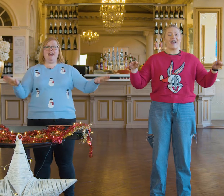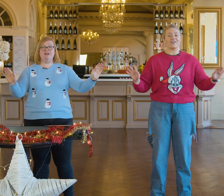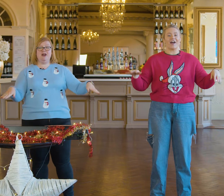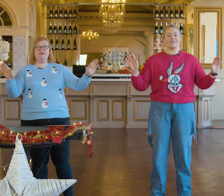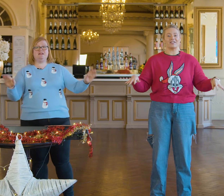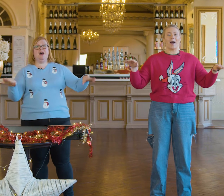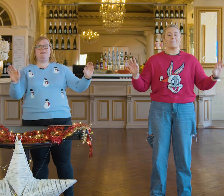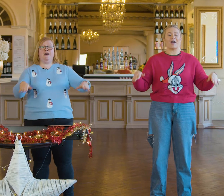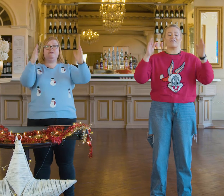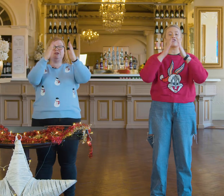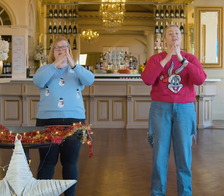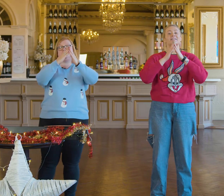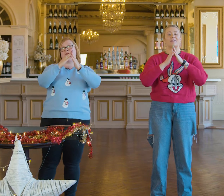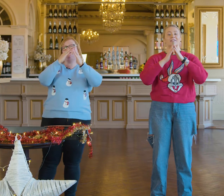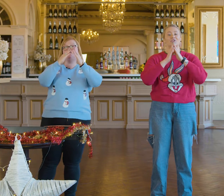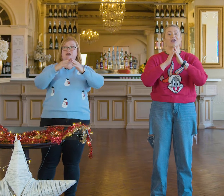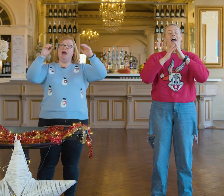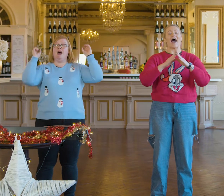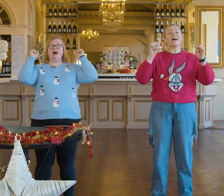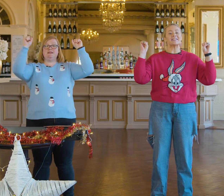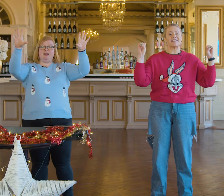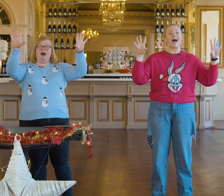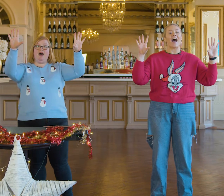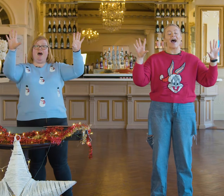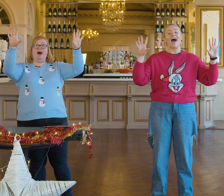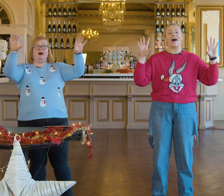fairy on the top of the Christmas tree. A star,